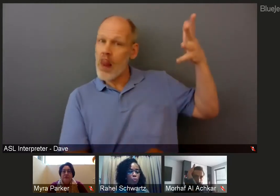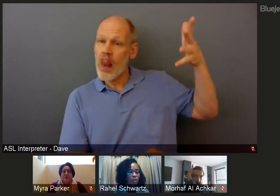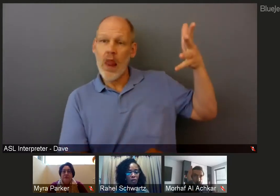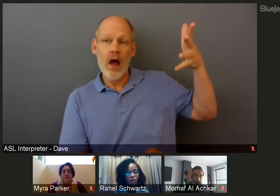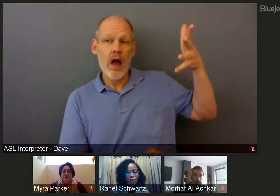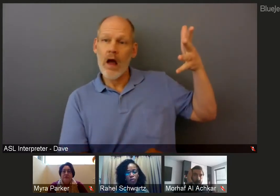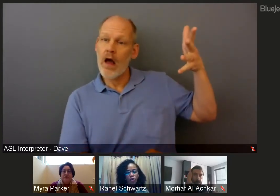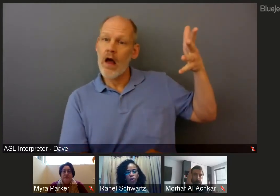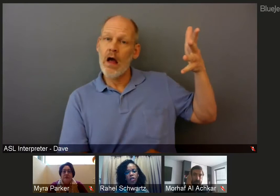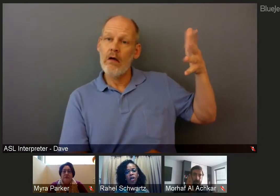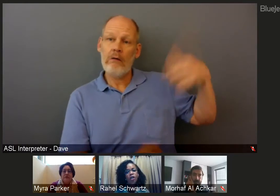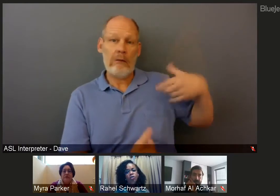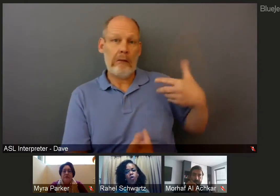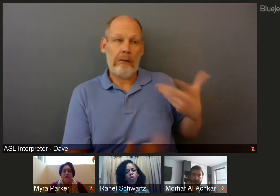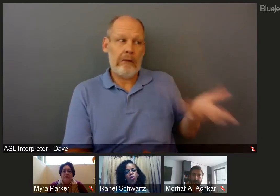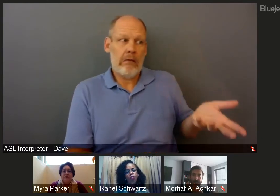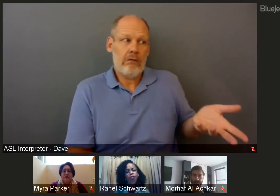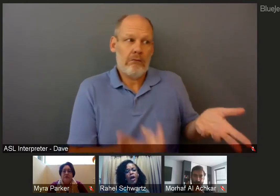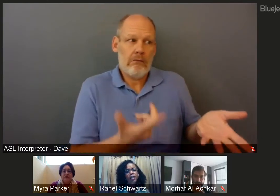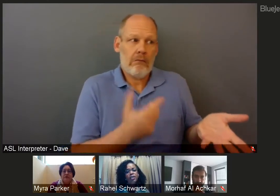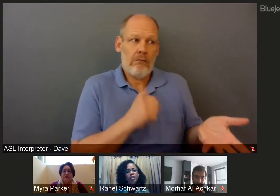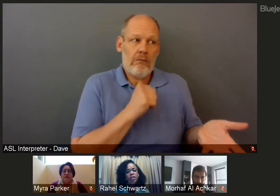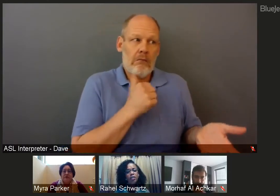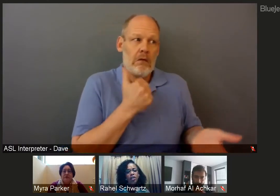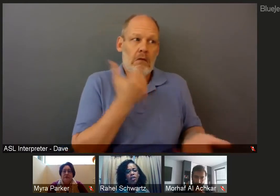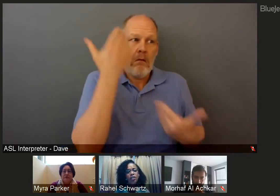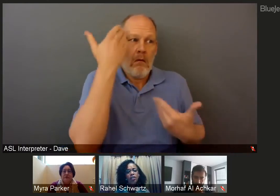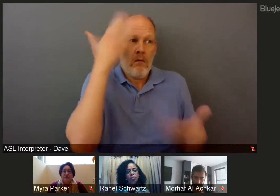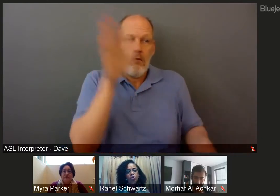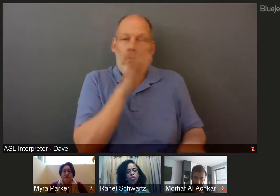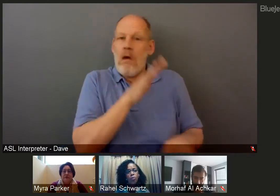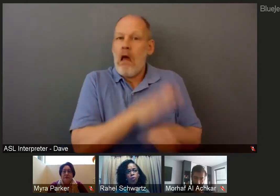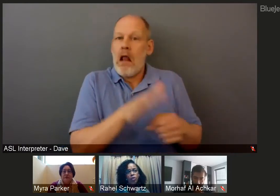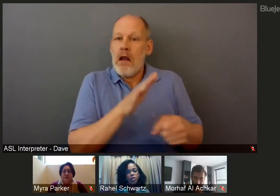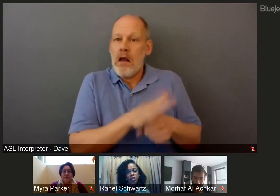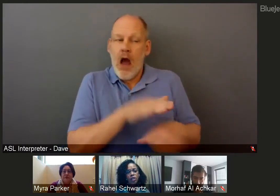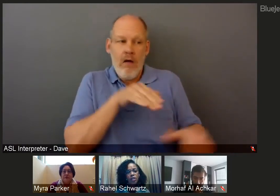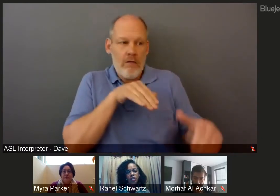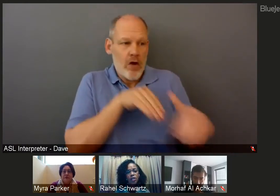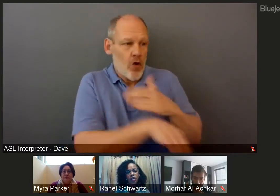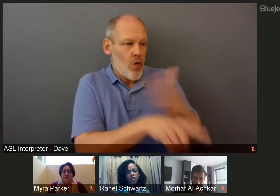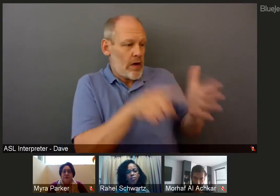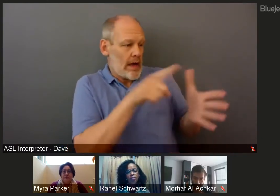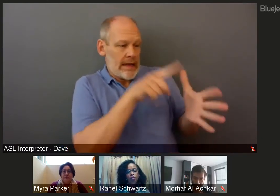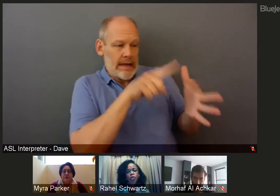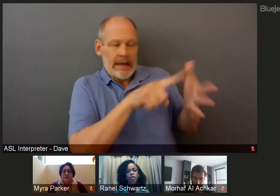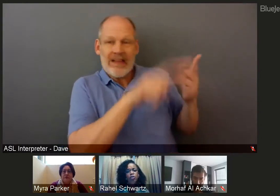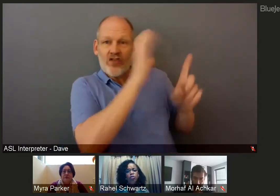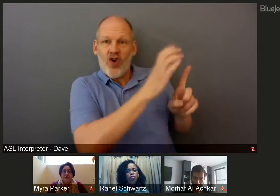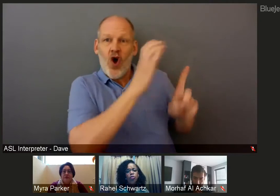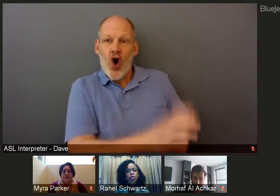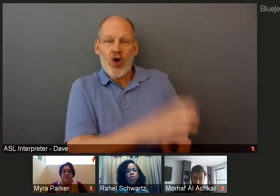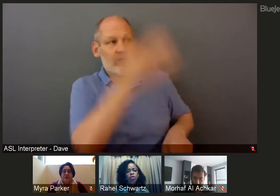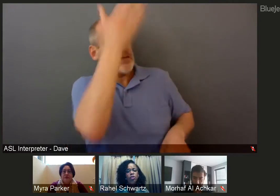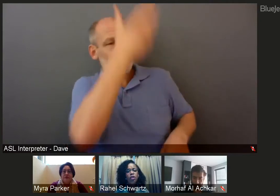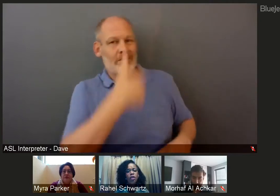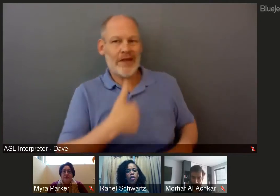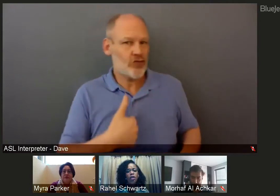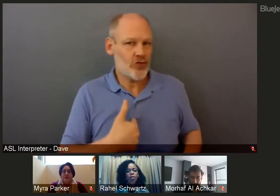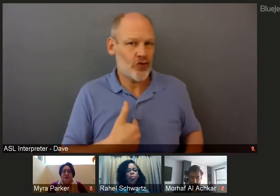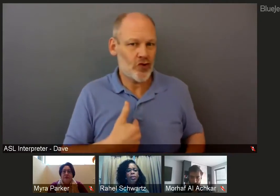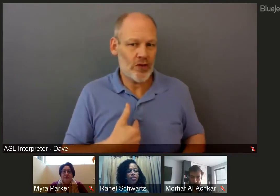to speak on. Or so finding, I think the most important thing that we need to do